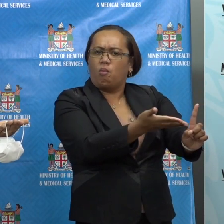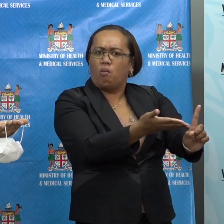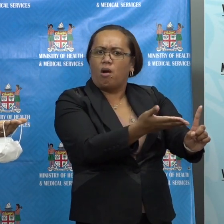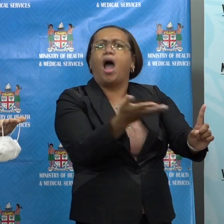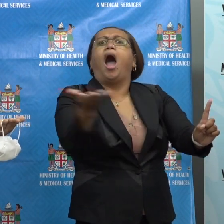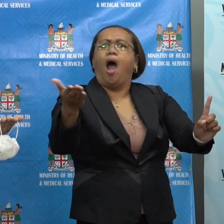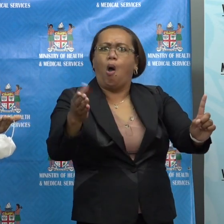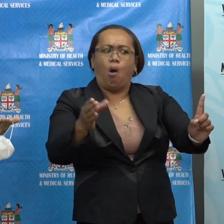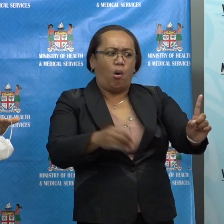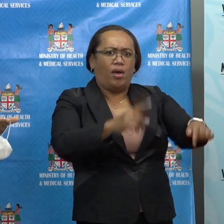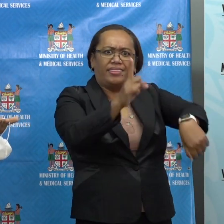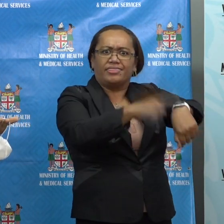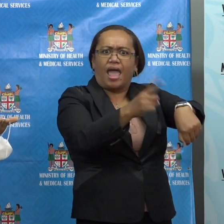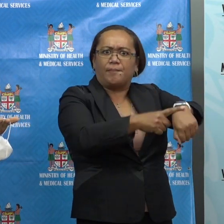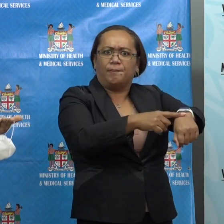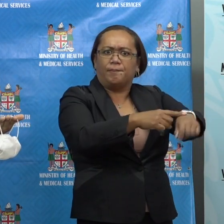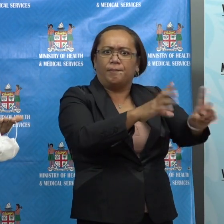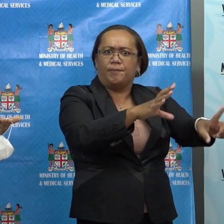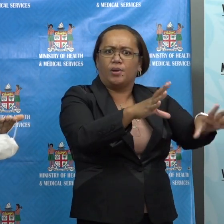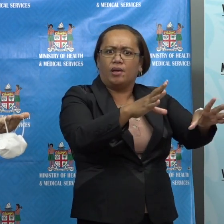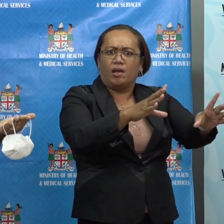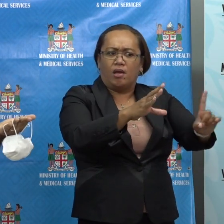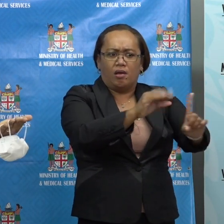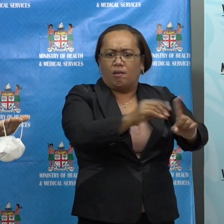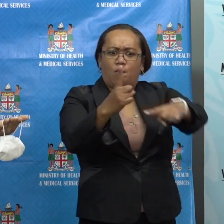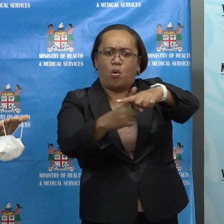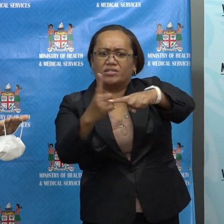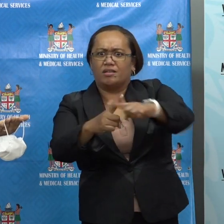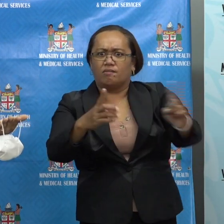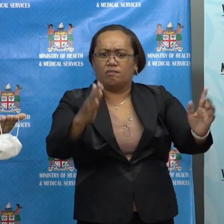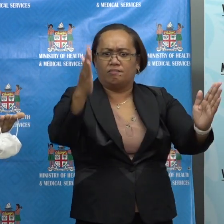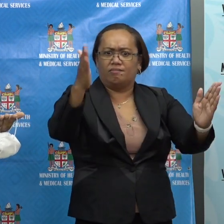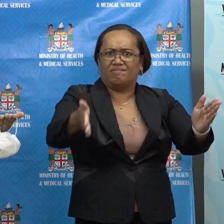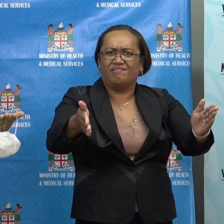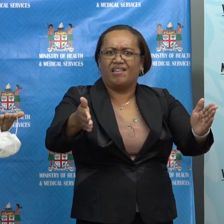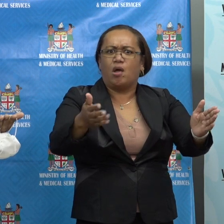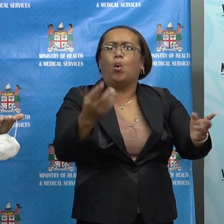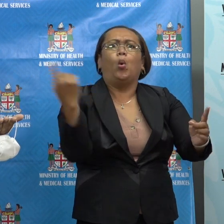it to the time she's been positive, who else may have,